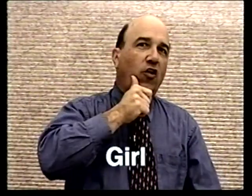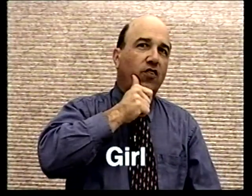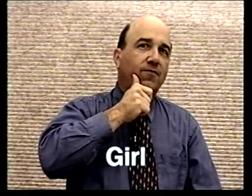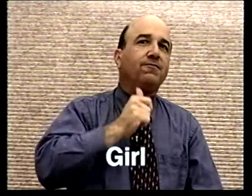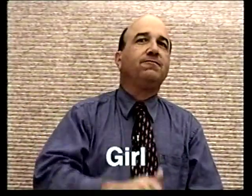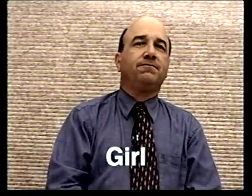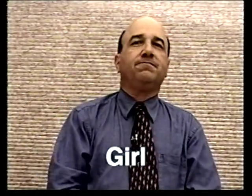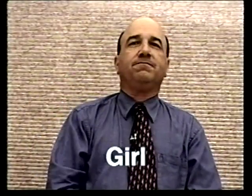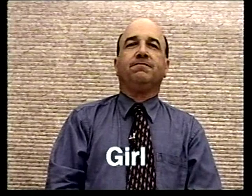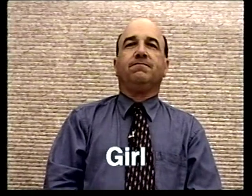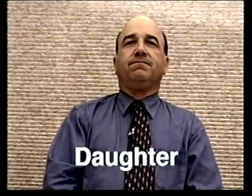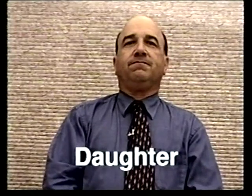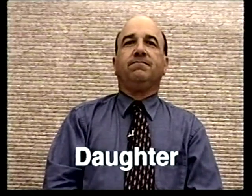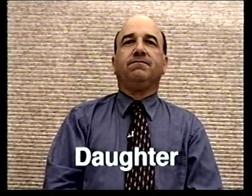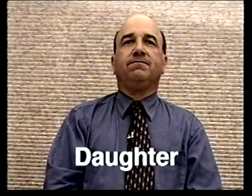girl.